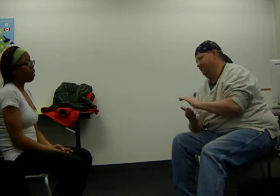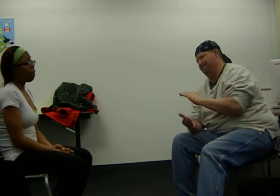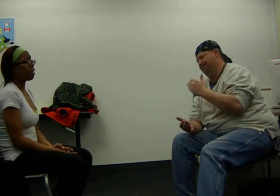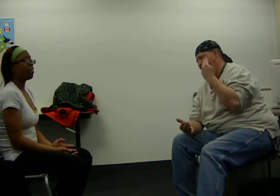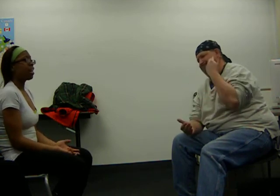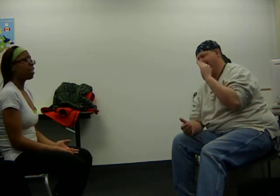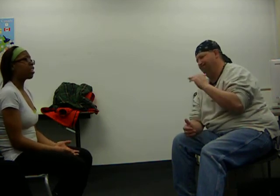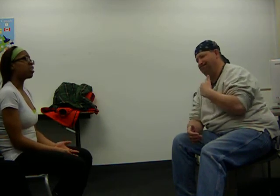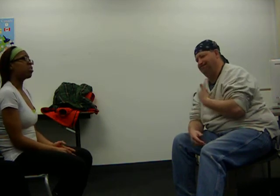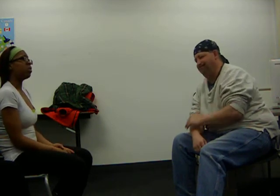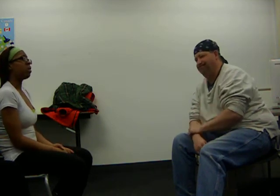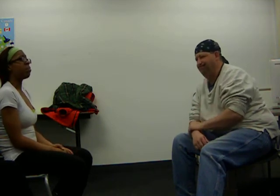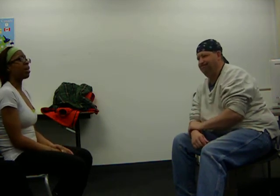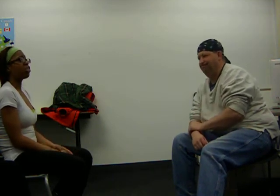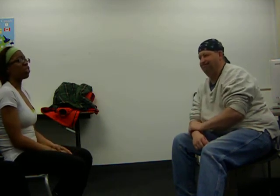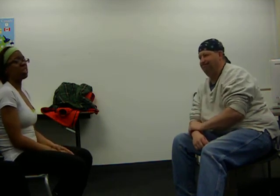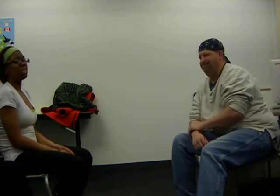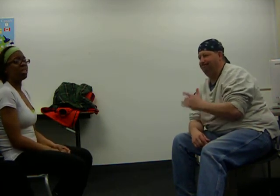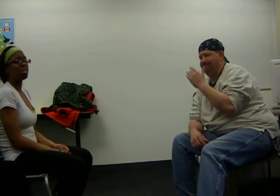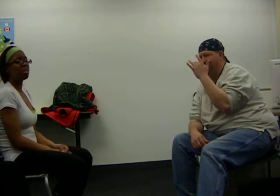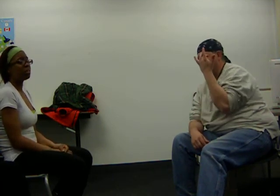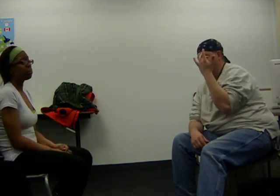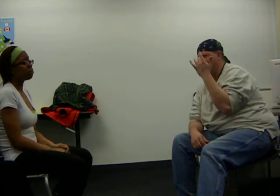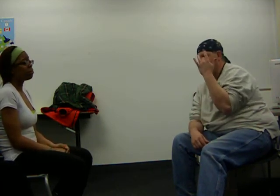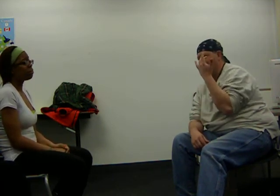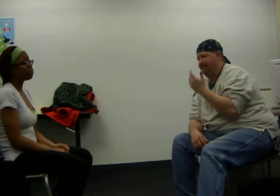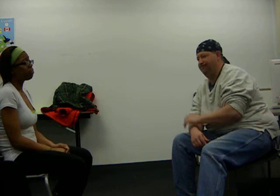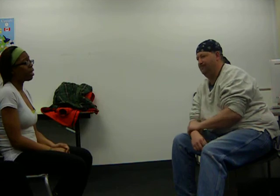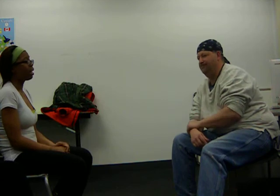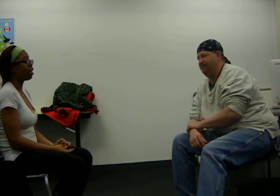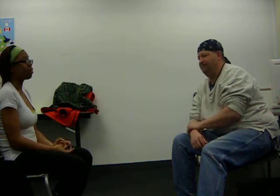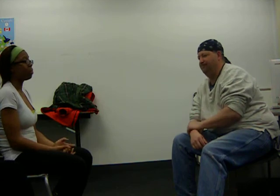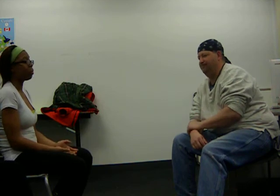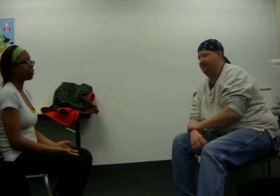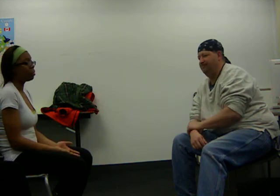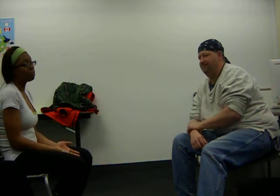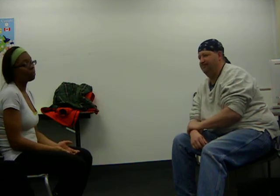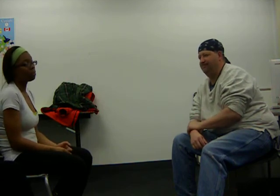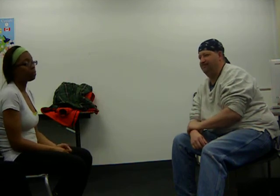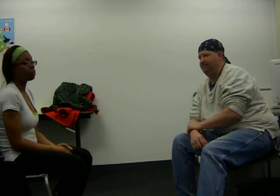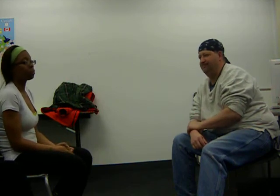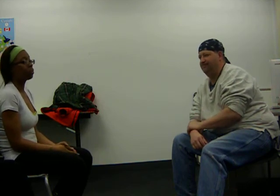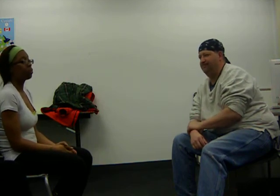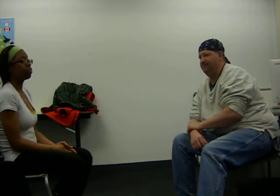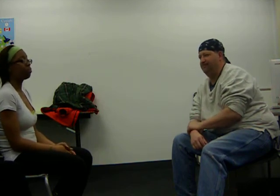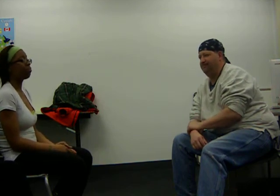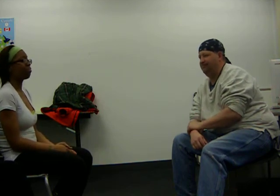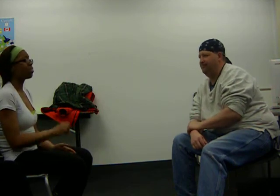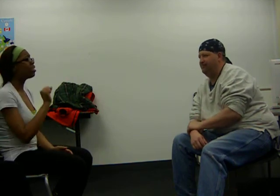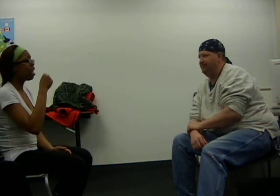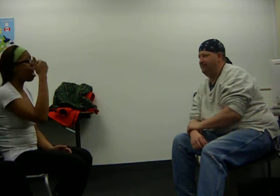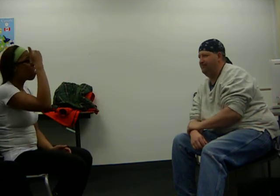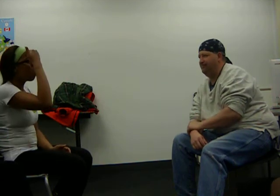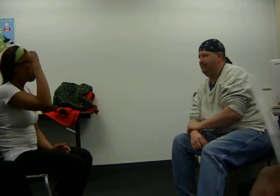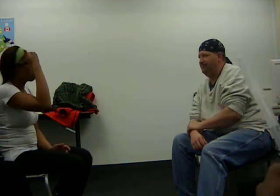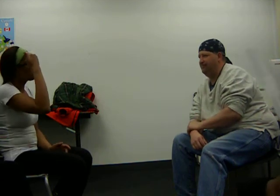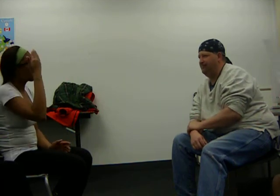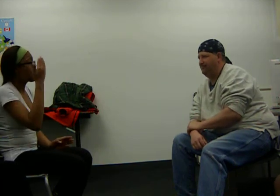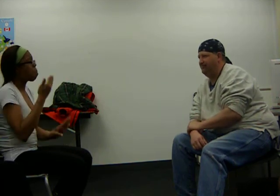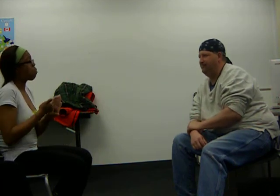but I forgot the other school. I'm not sure. I can't remember. Yeah, I know before he was working, he did